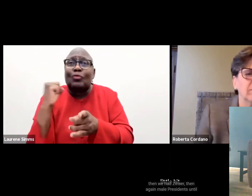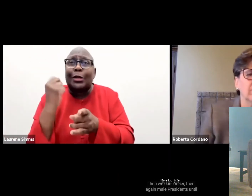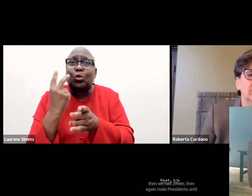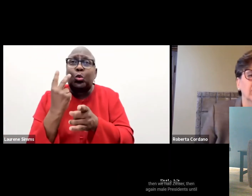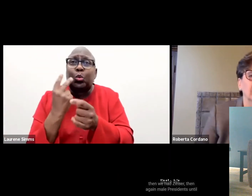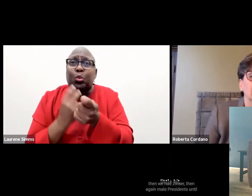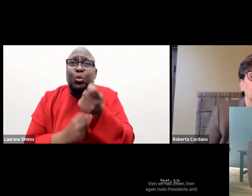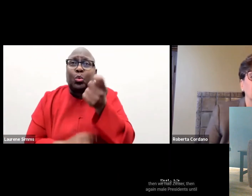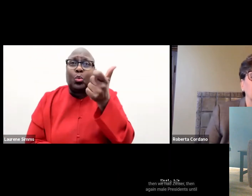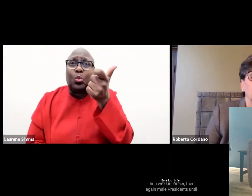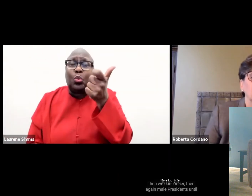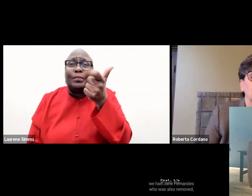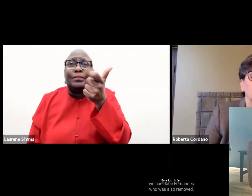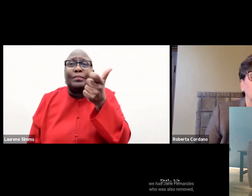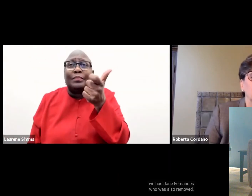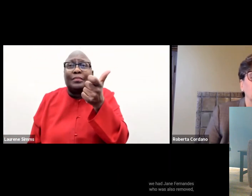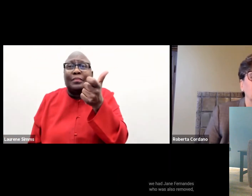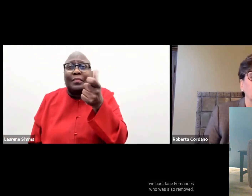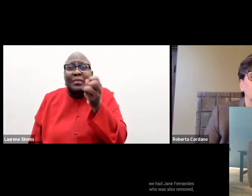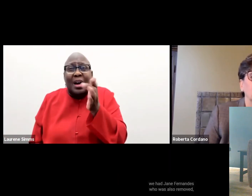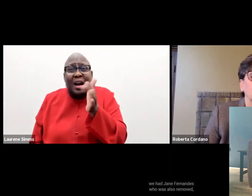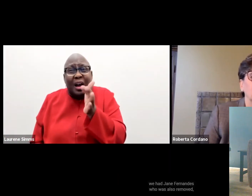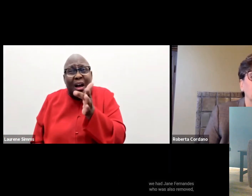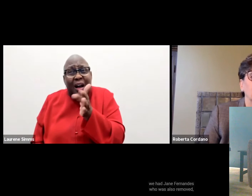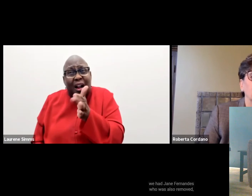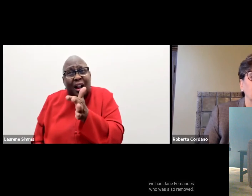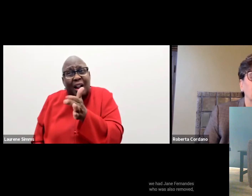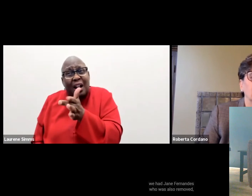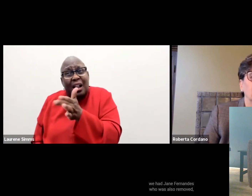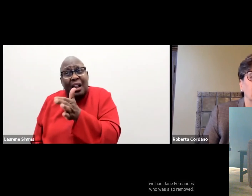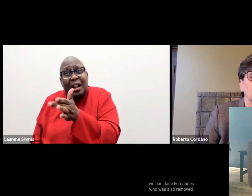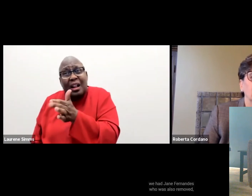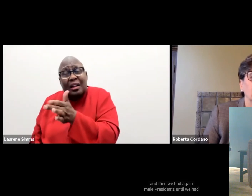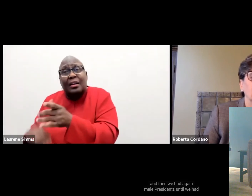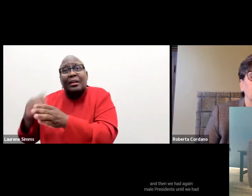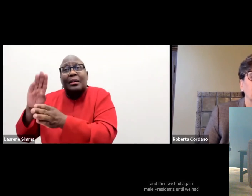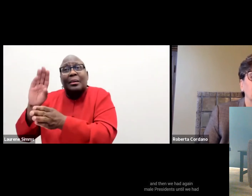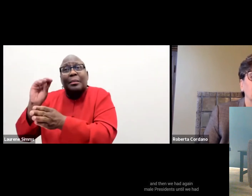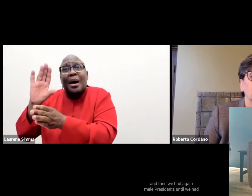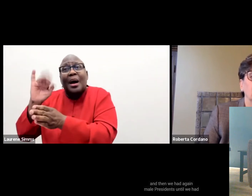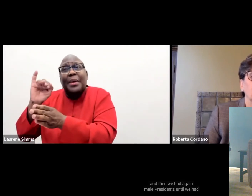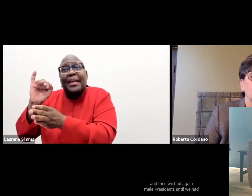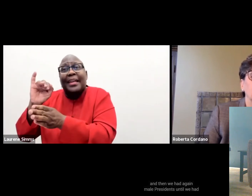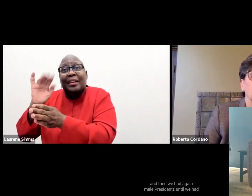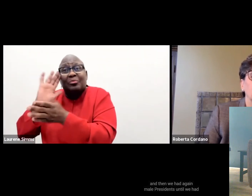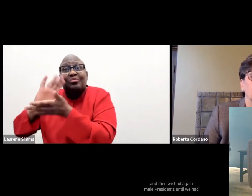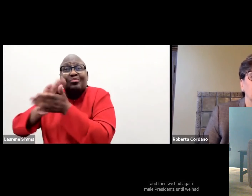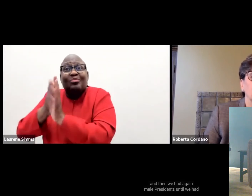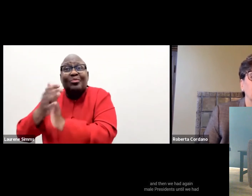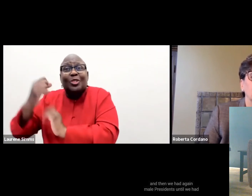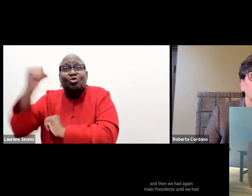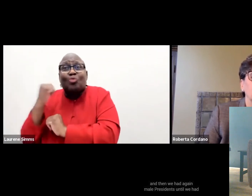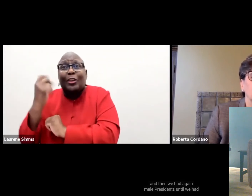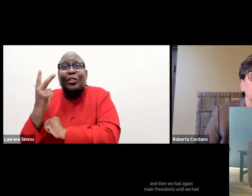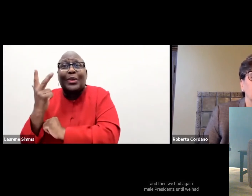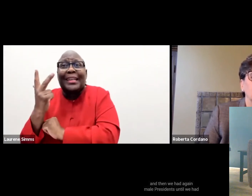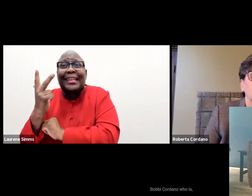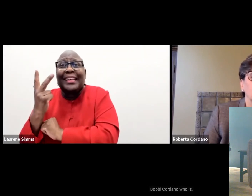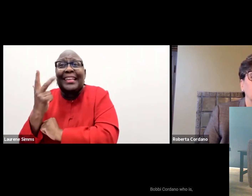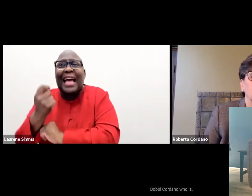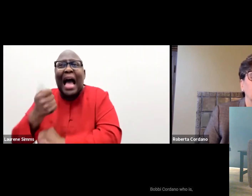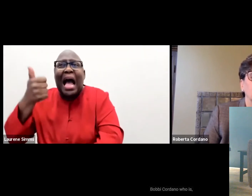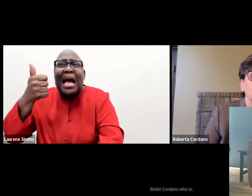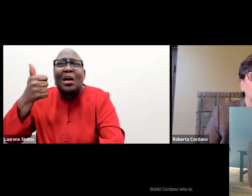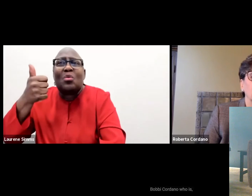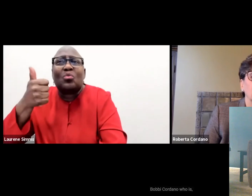Jeff Francis was another president that we had, or Jane Fernandez, who was also removed from office. And then